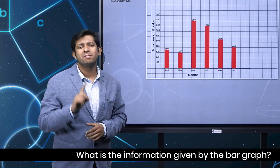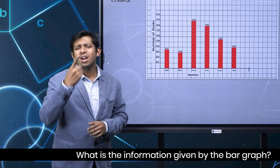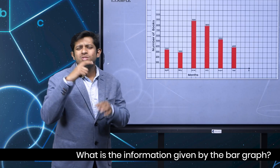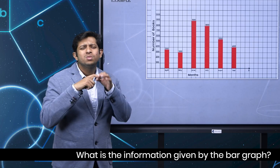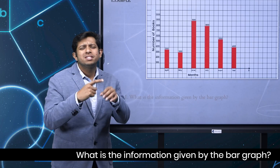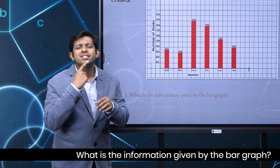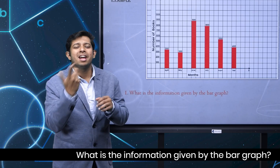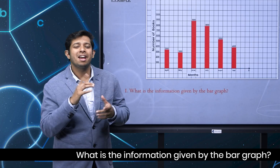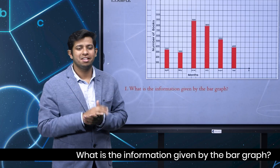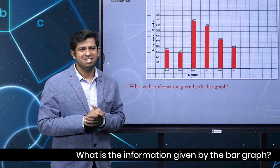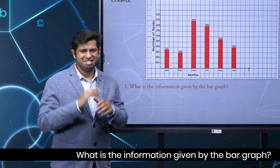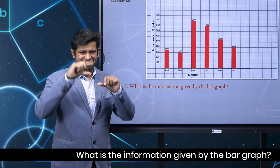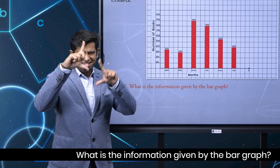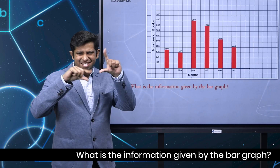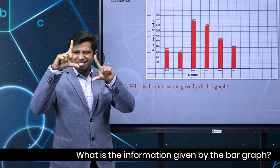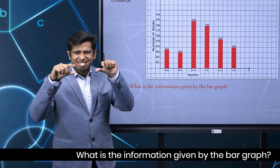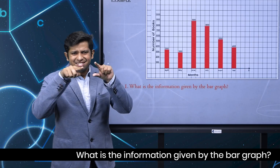What is the information given by the bar graph?